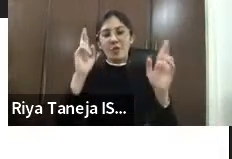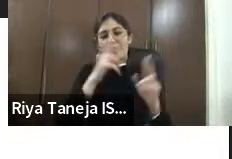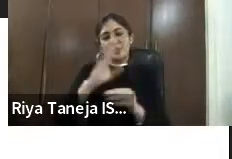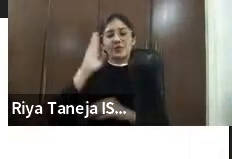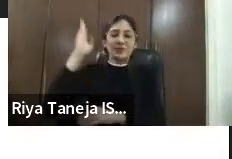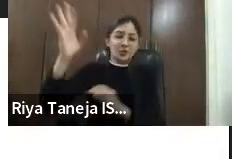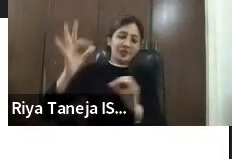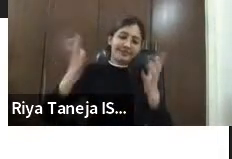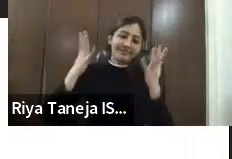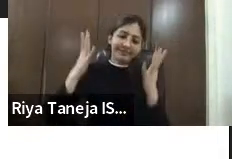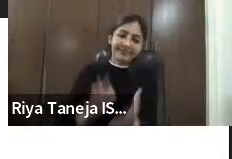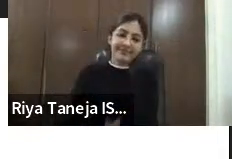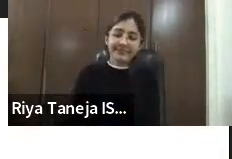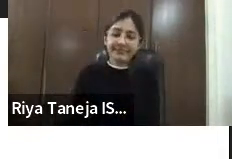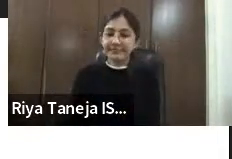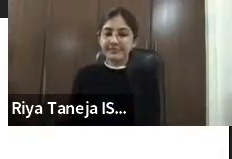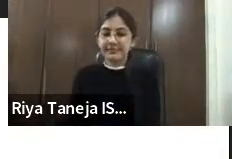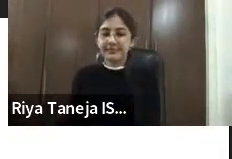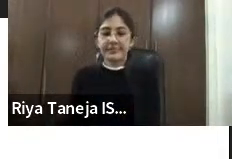places.